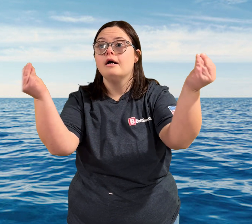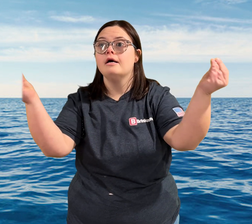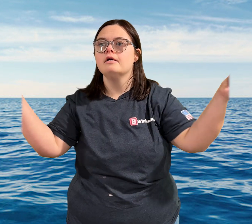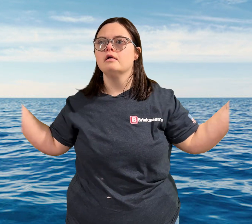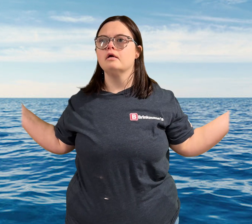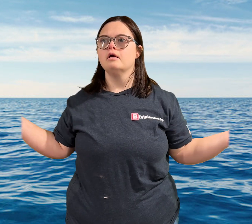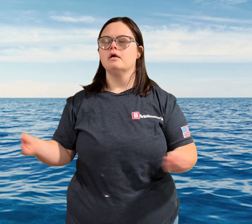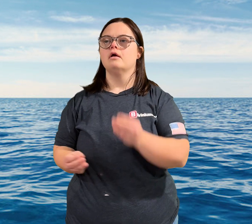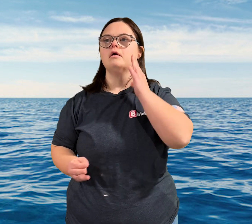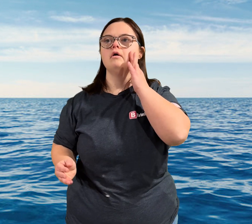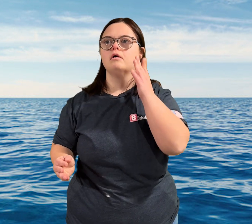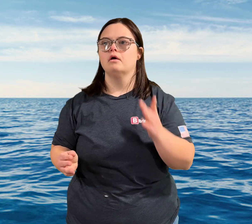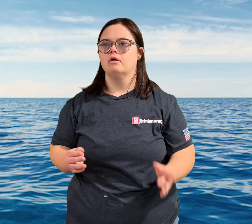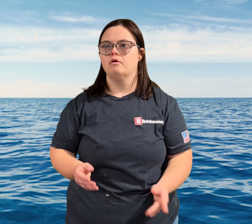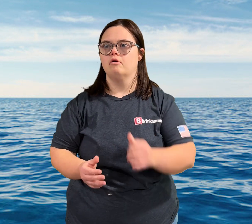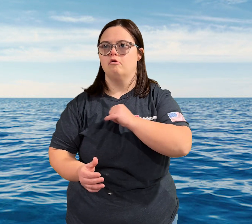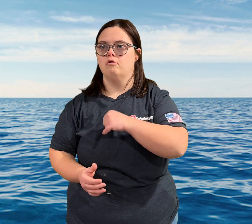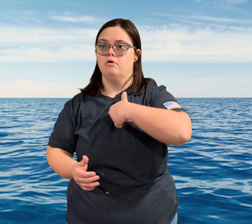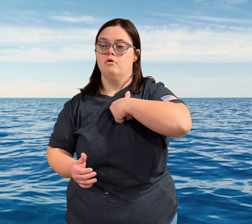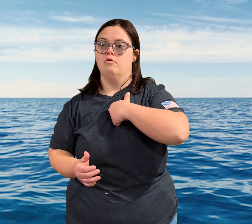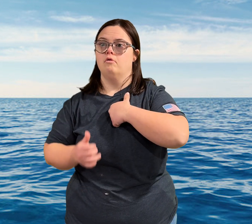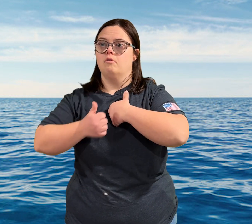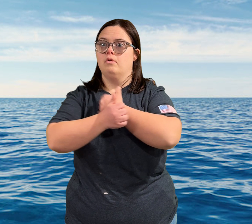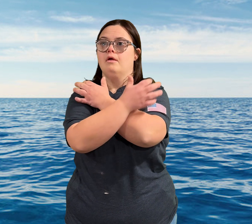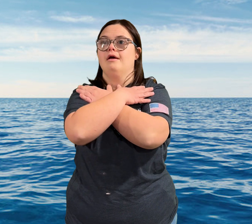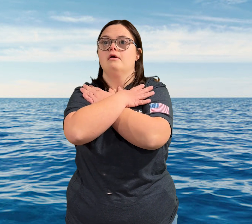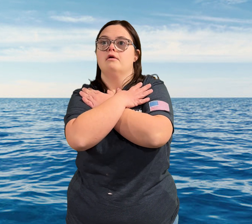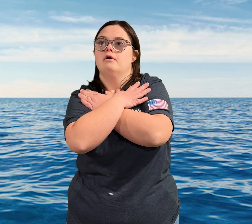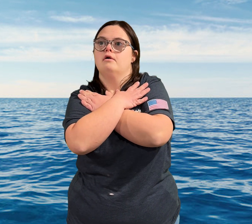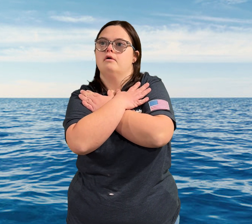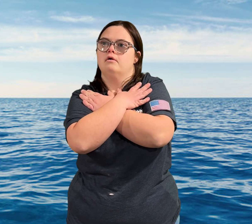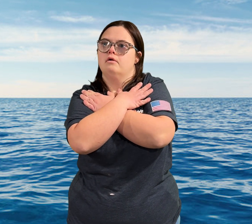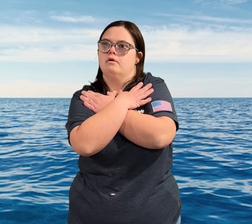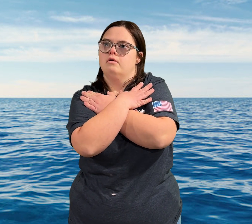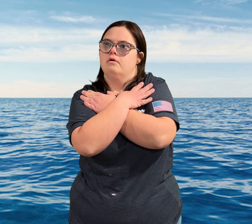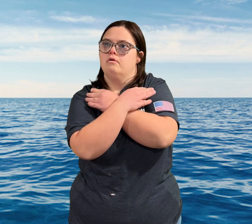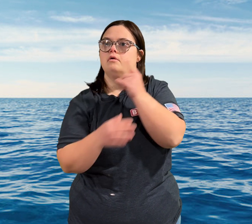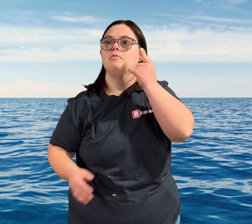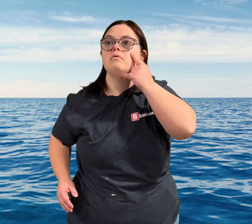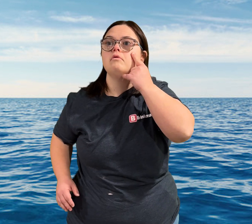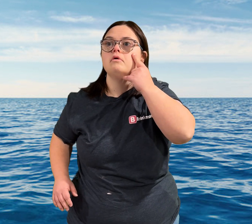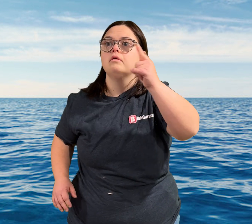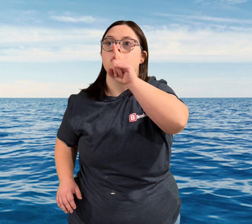burn? Take my turn when I love. Explore the shore